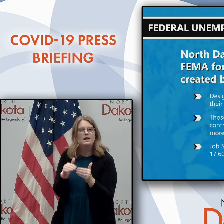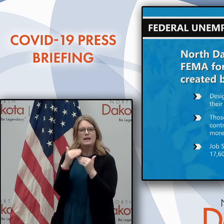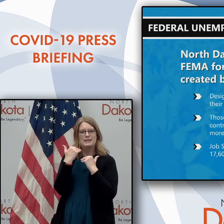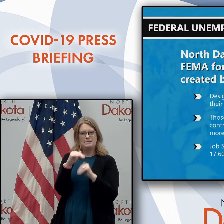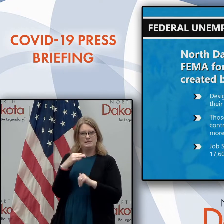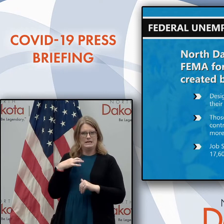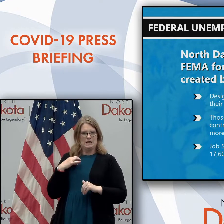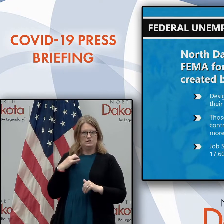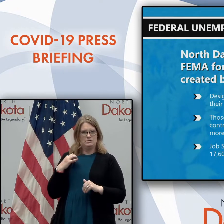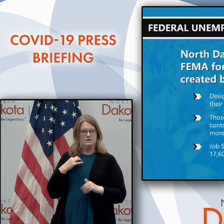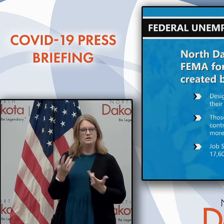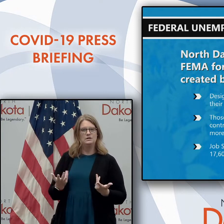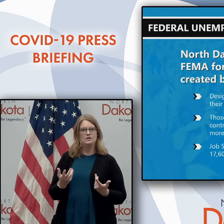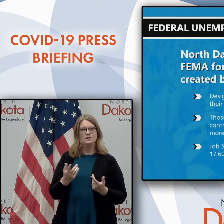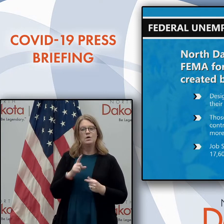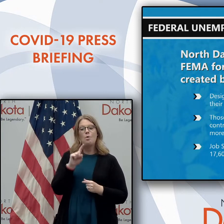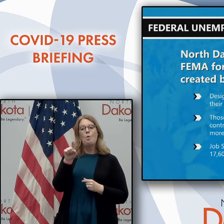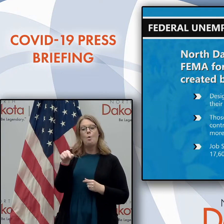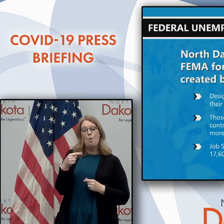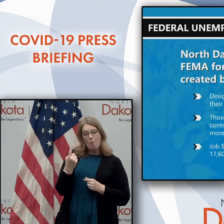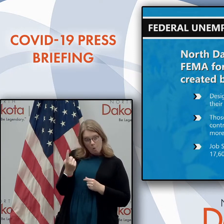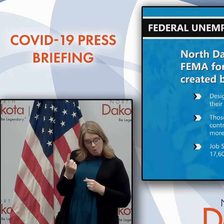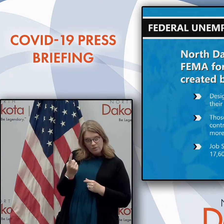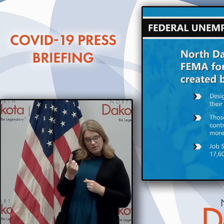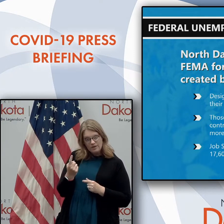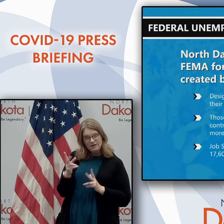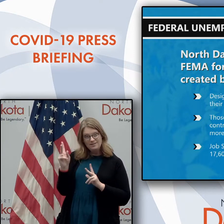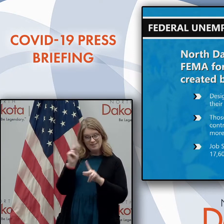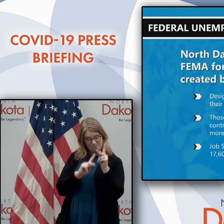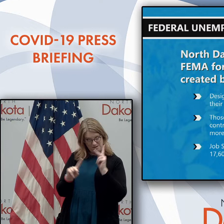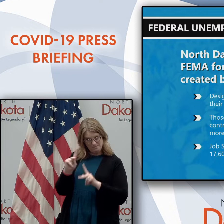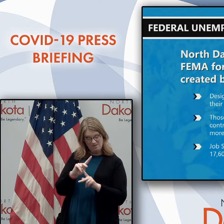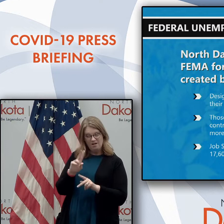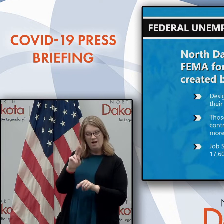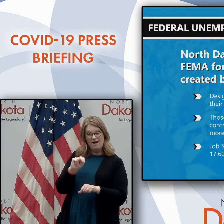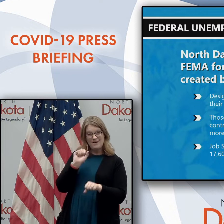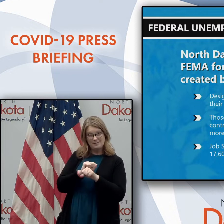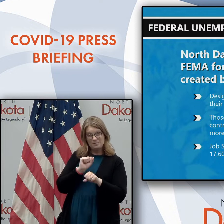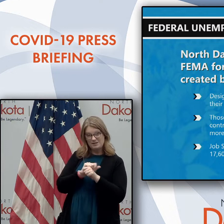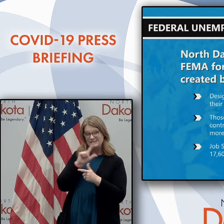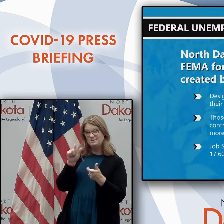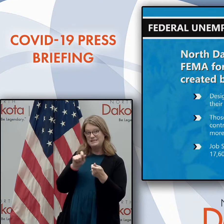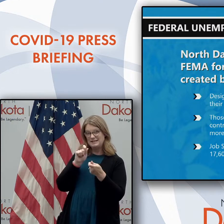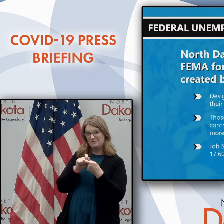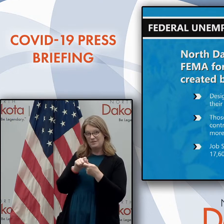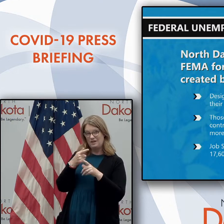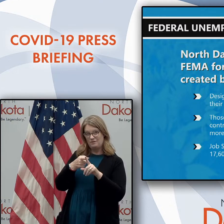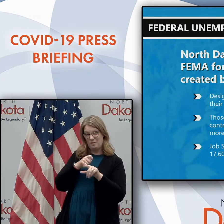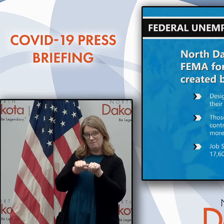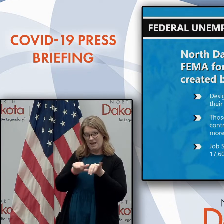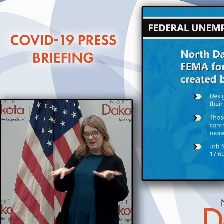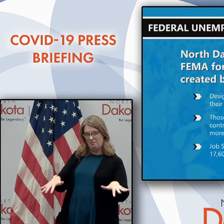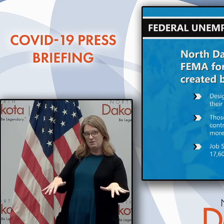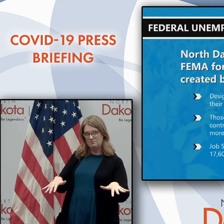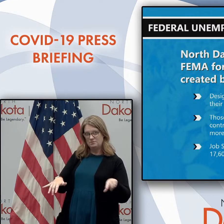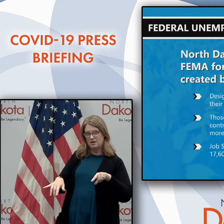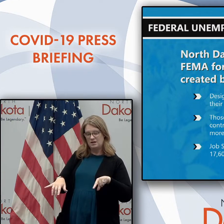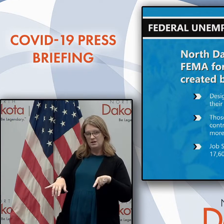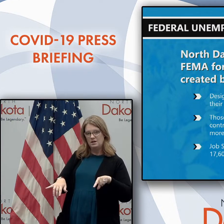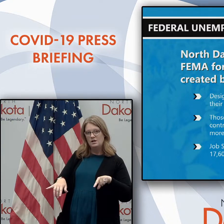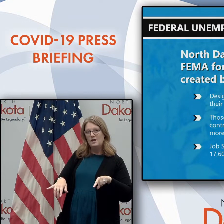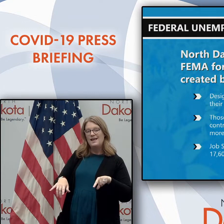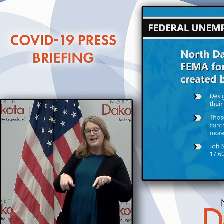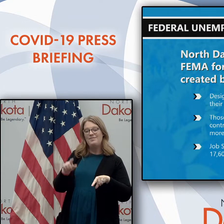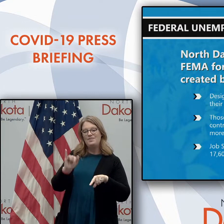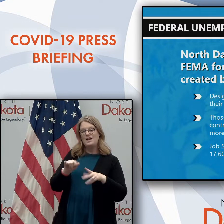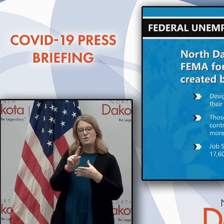ways. One is that only the claimants who are unemployed specifically due to the pandemic are eligible, and those claimants